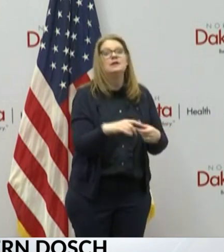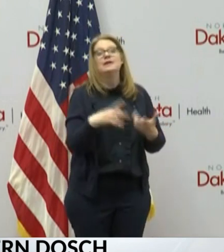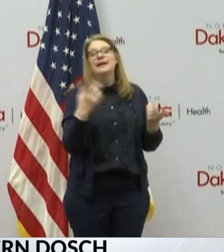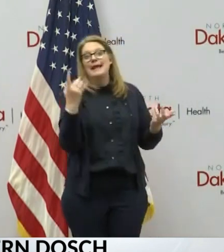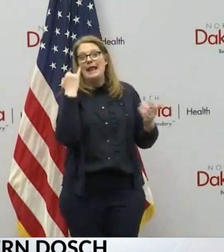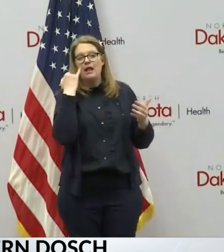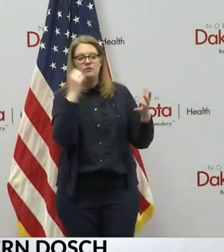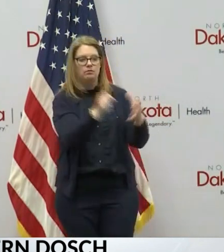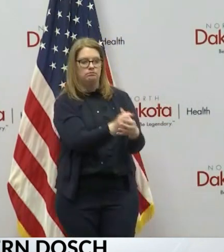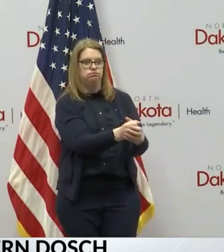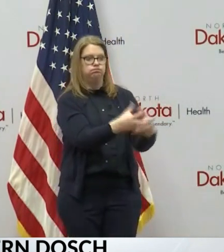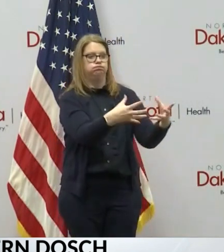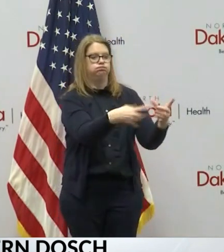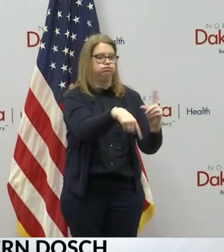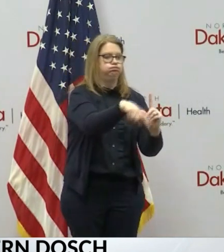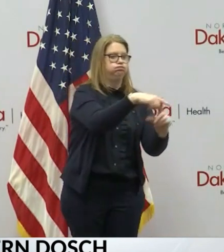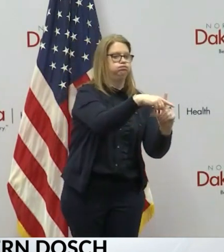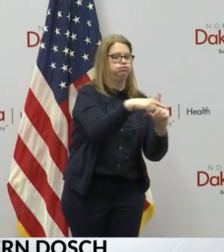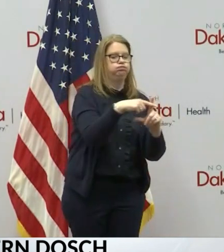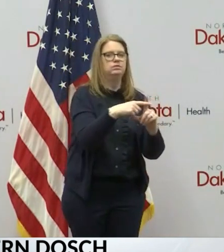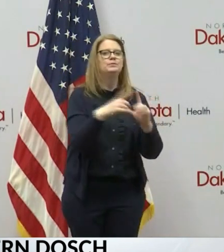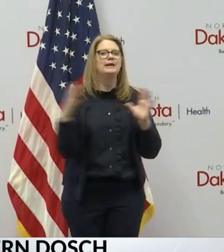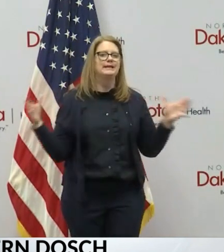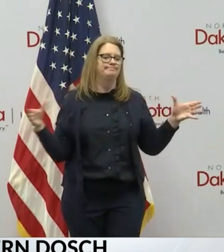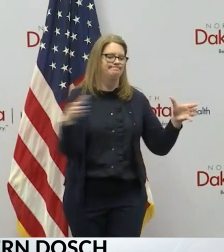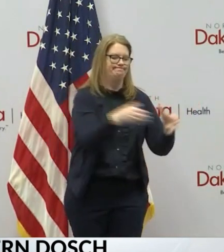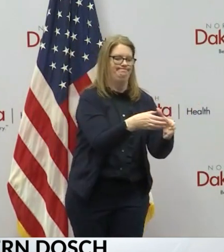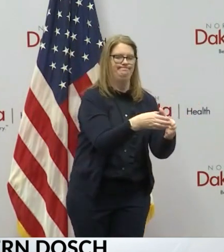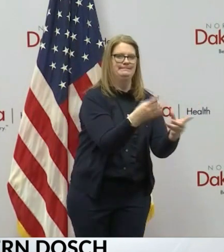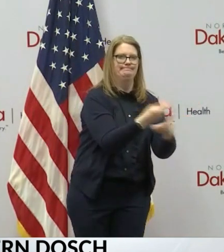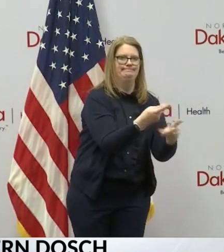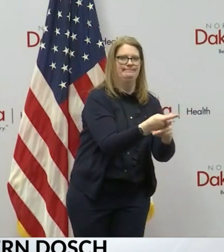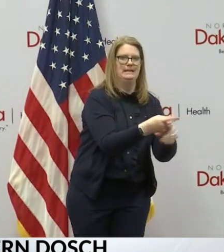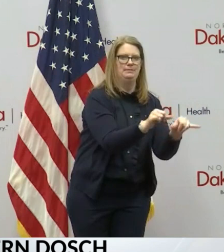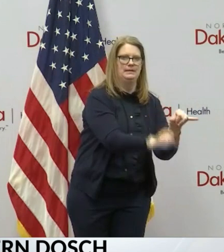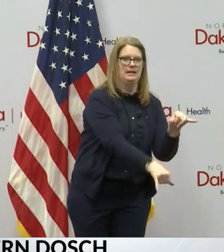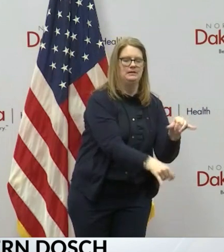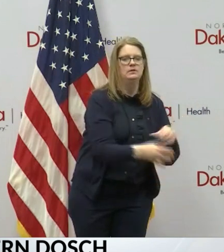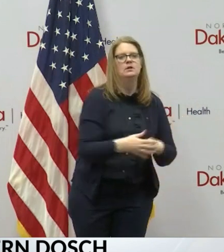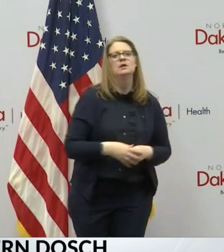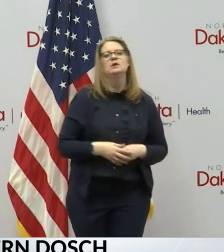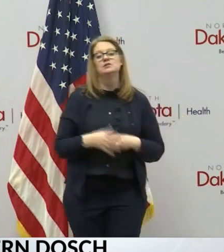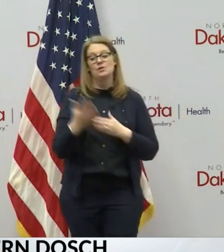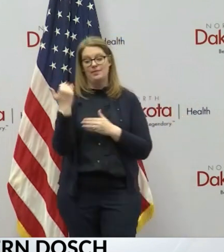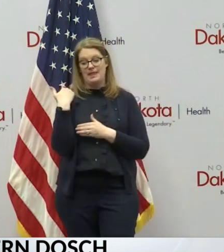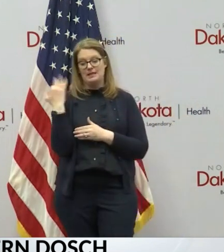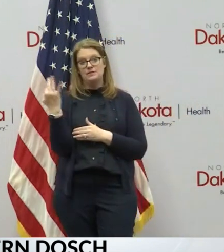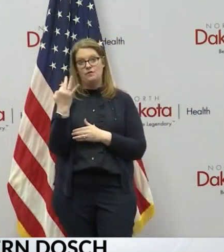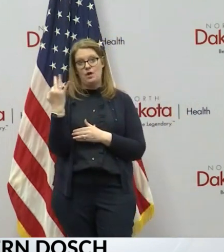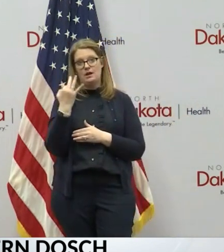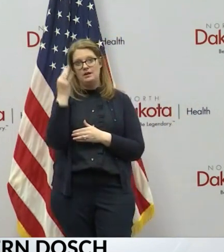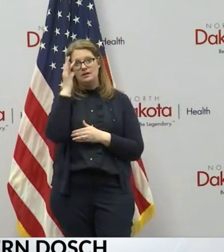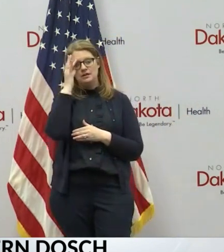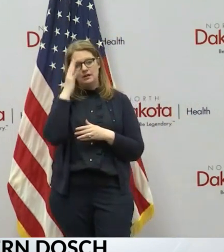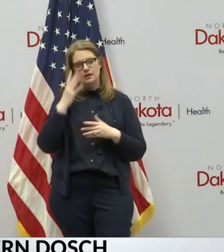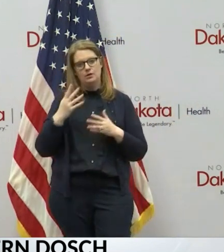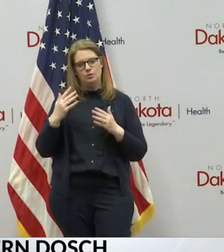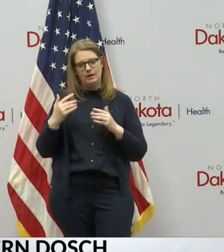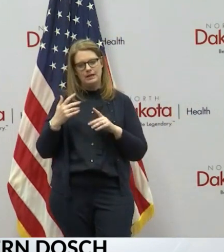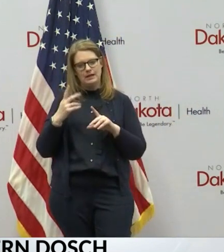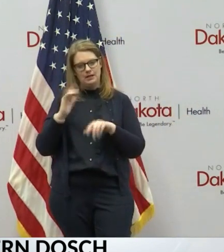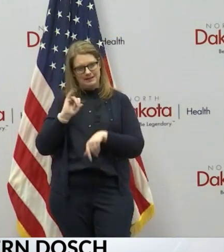and those areas where strike forces are required. Last Friday, we turned up a system